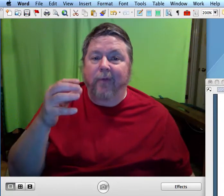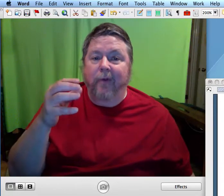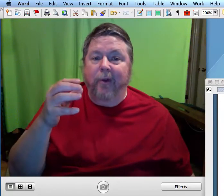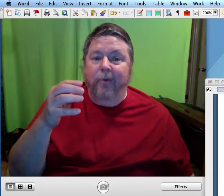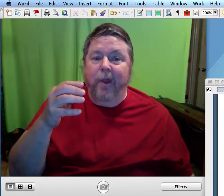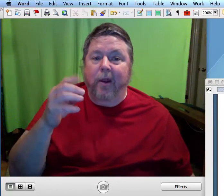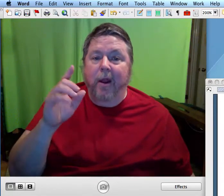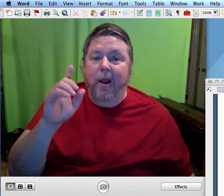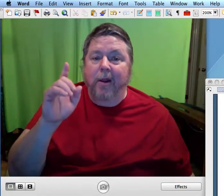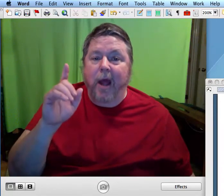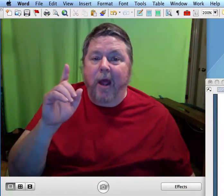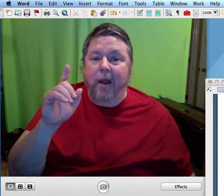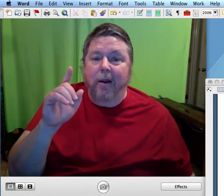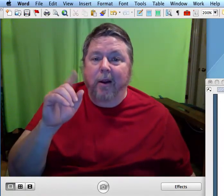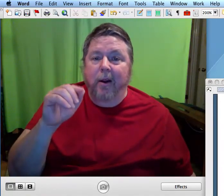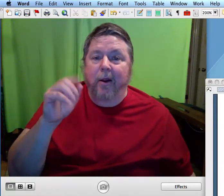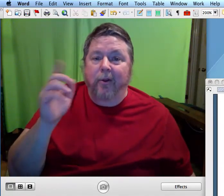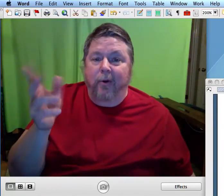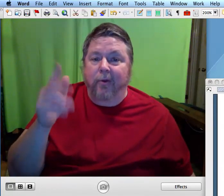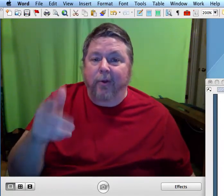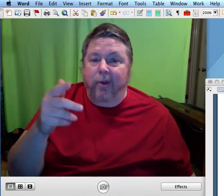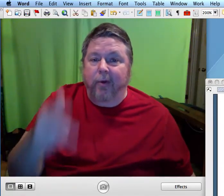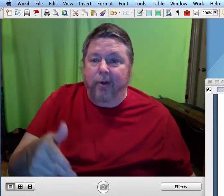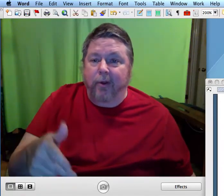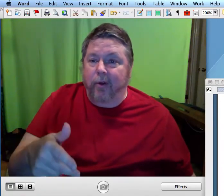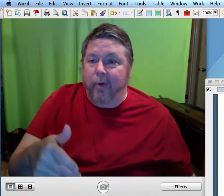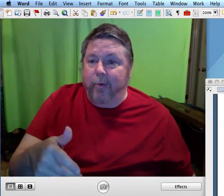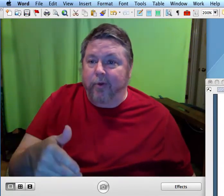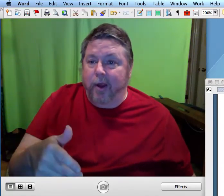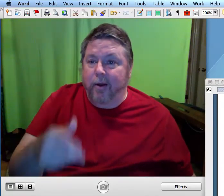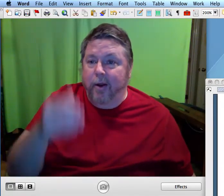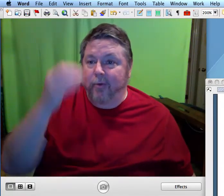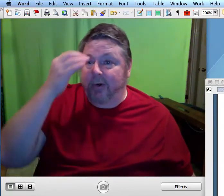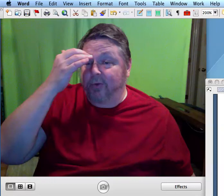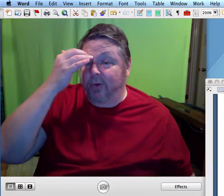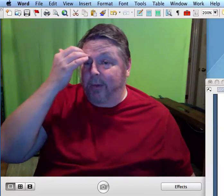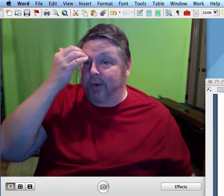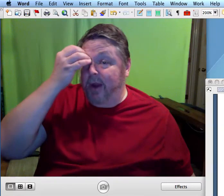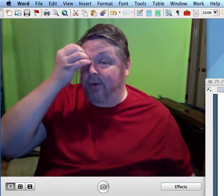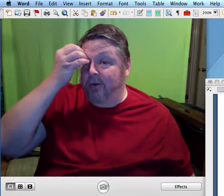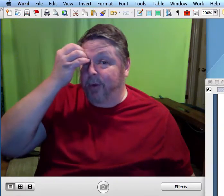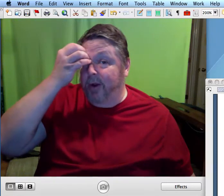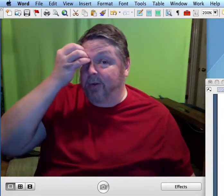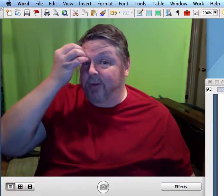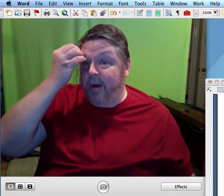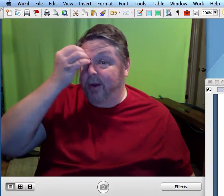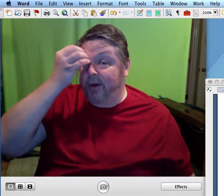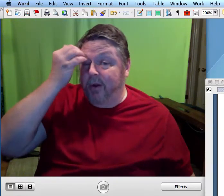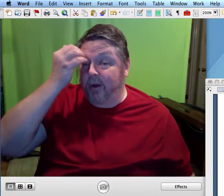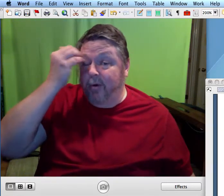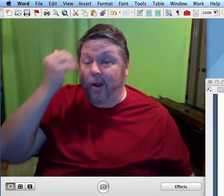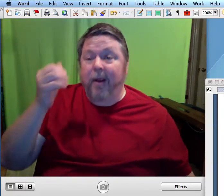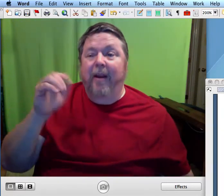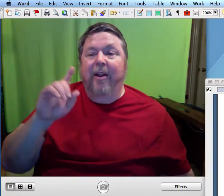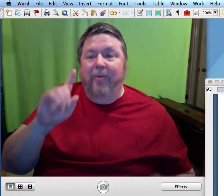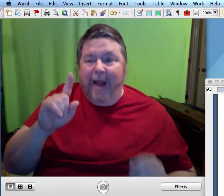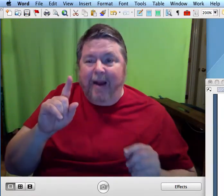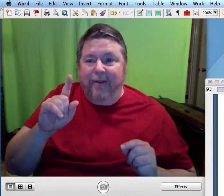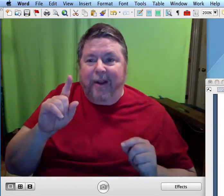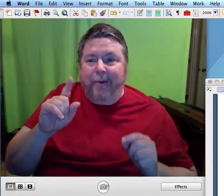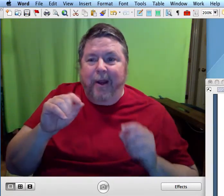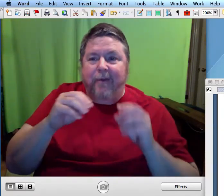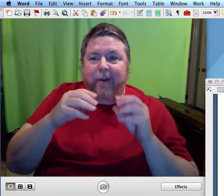and 50%, not 33, 33, and 33%, which is what simultaneous interpreting is expecting you to do. The